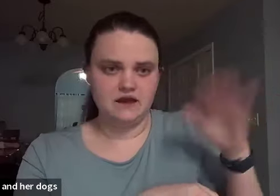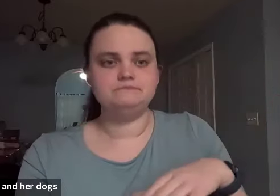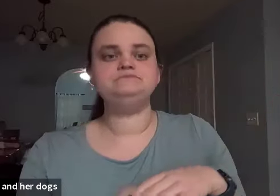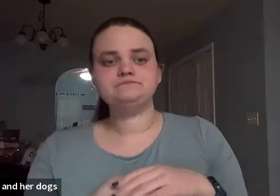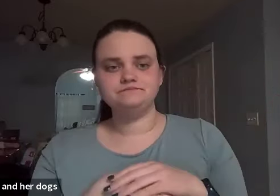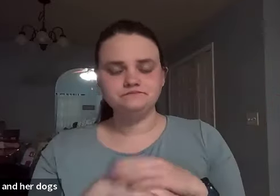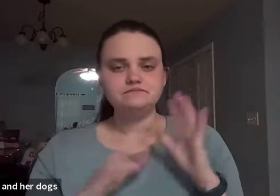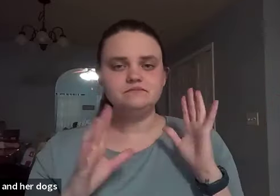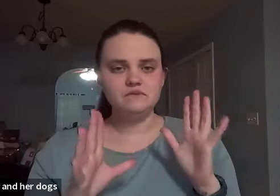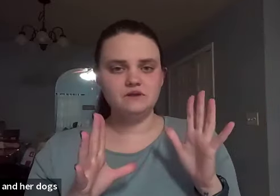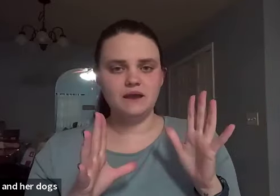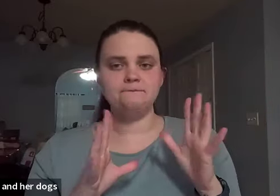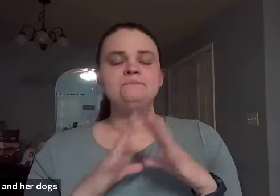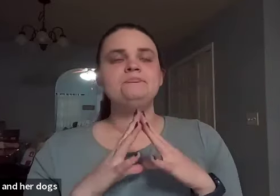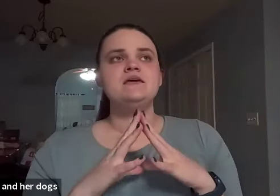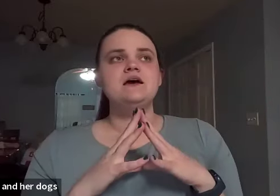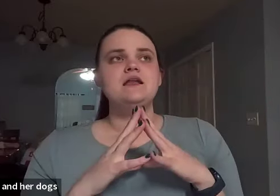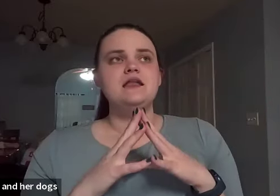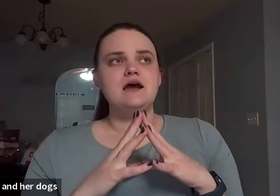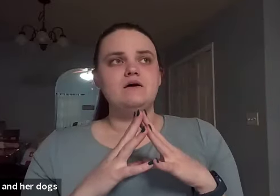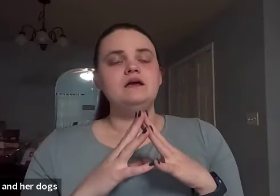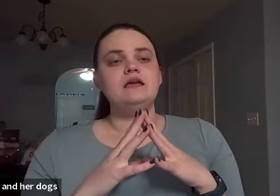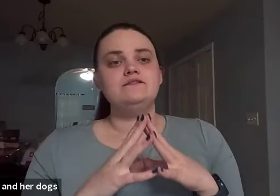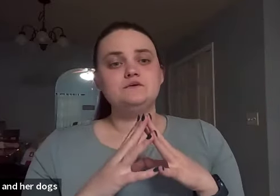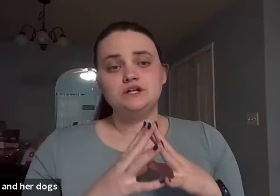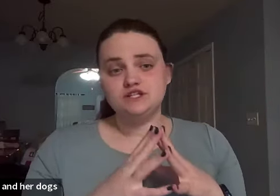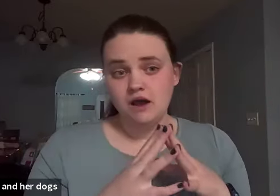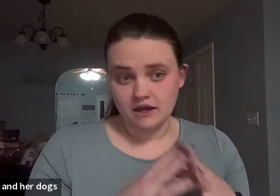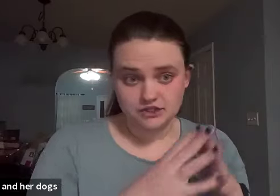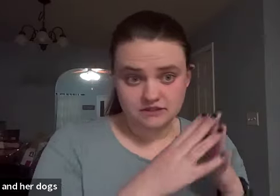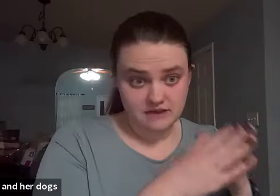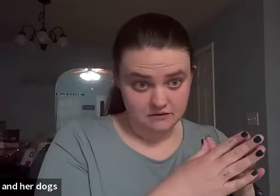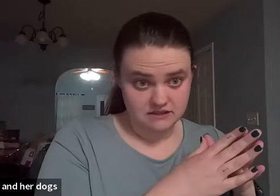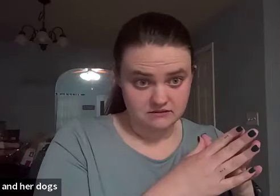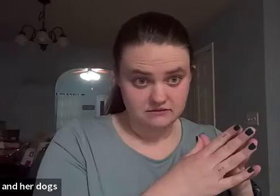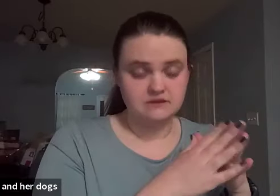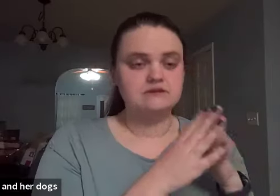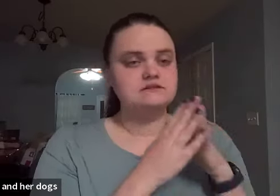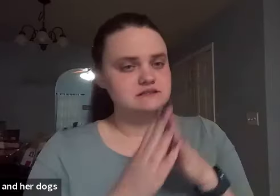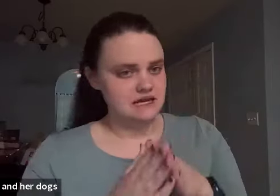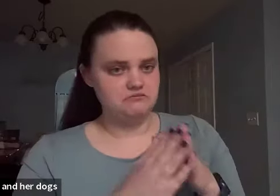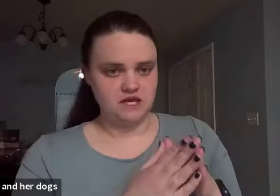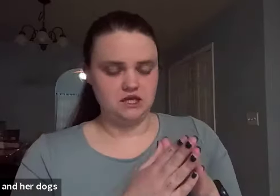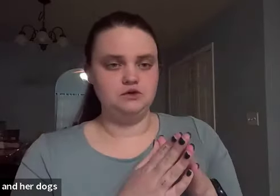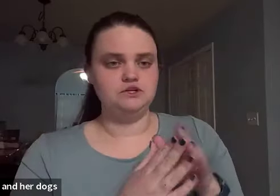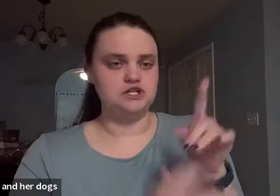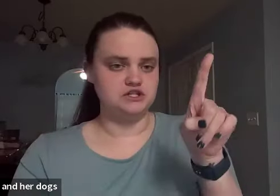that. Okay. Now, if you were going to do 100,000, same thing. You would just